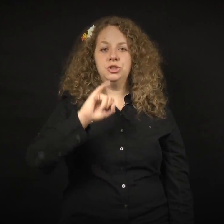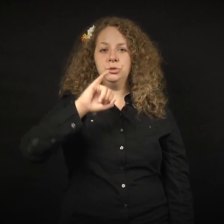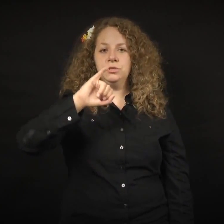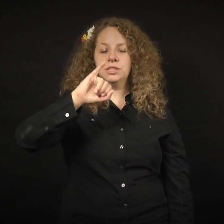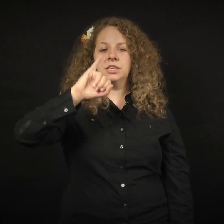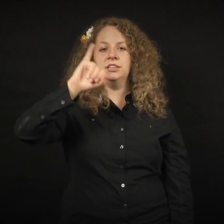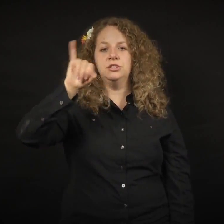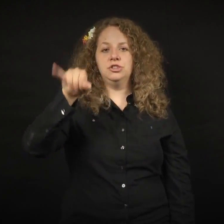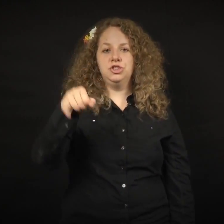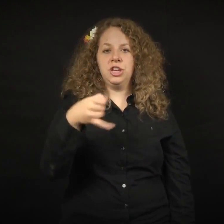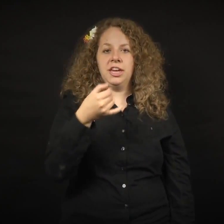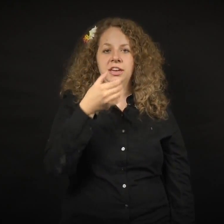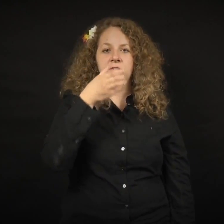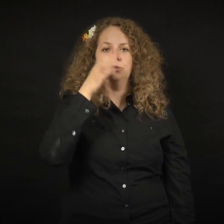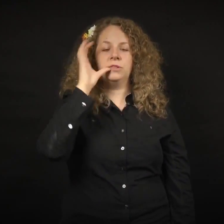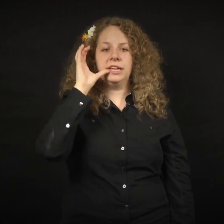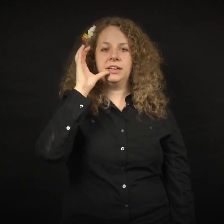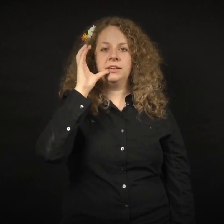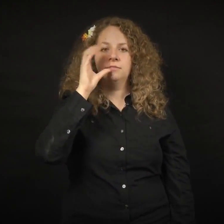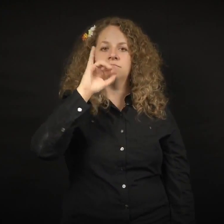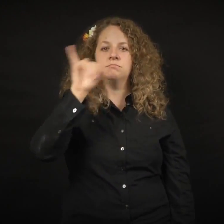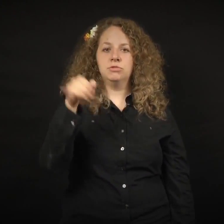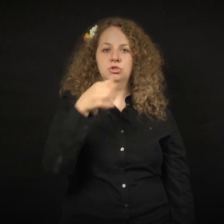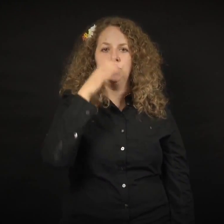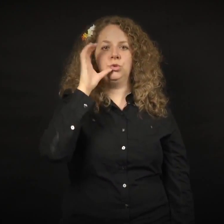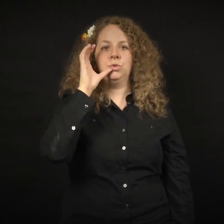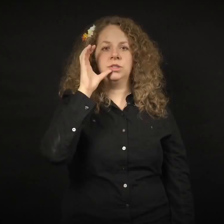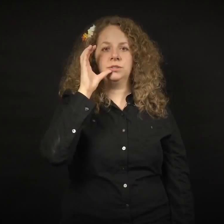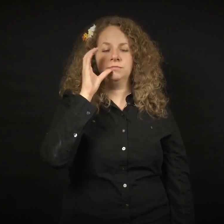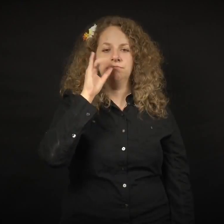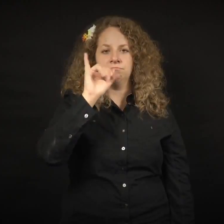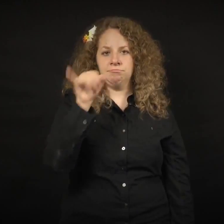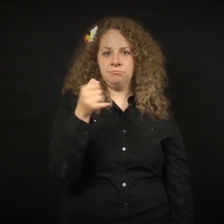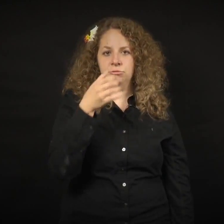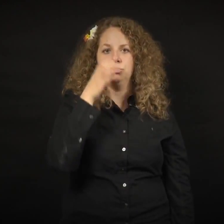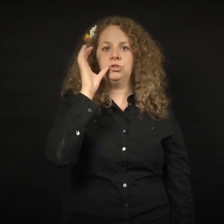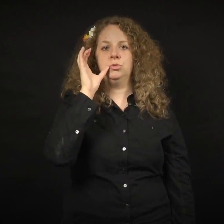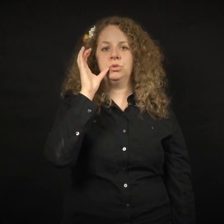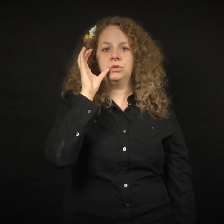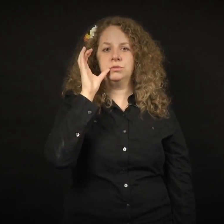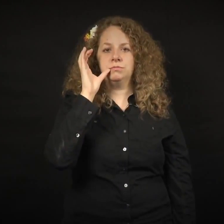Juice is J, drink. Juice. Juice.